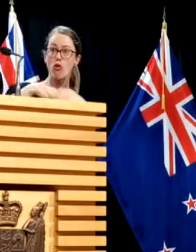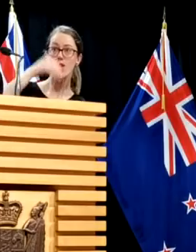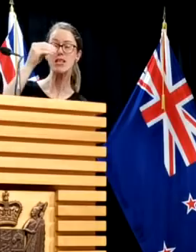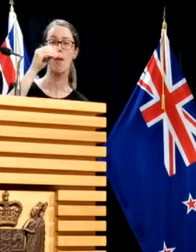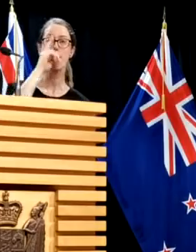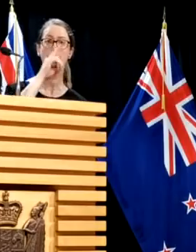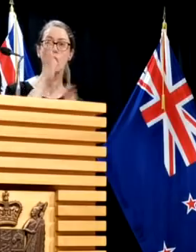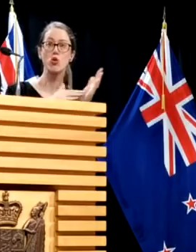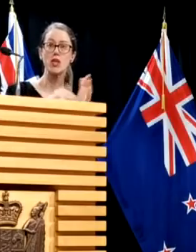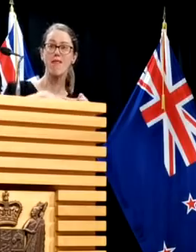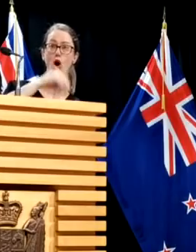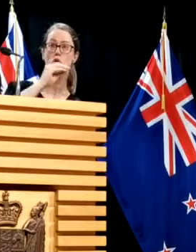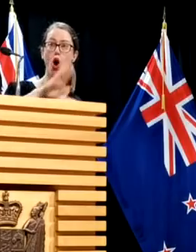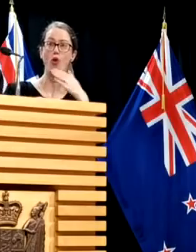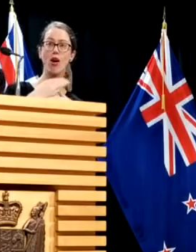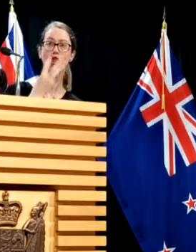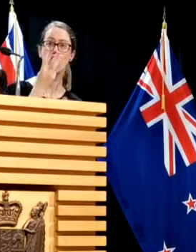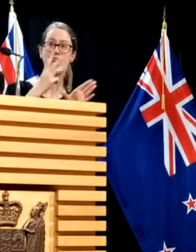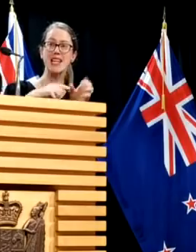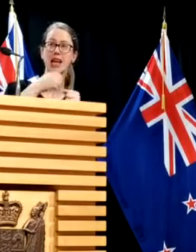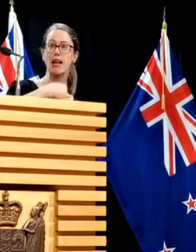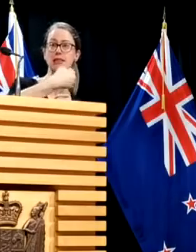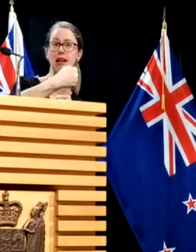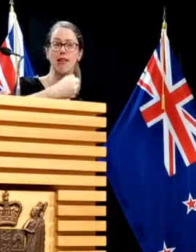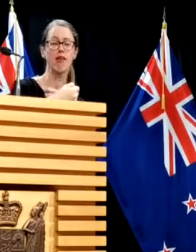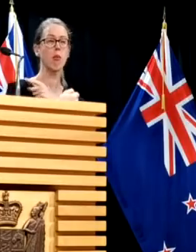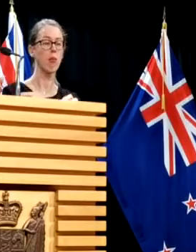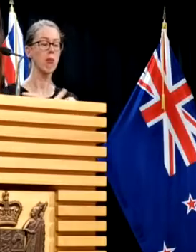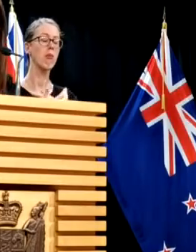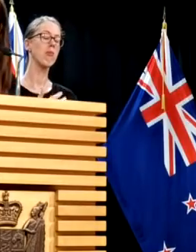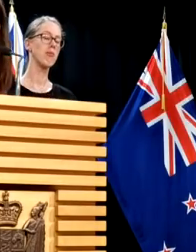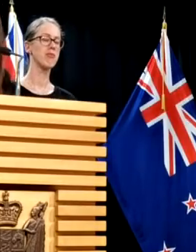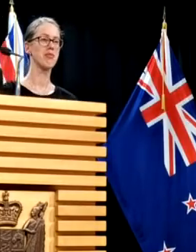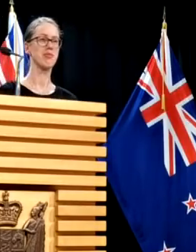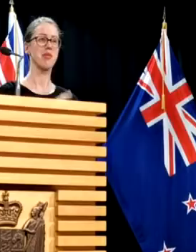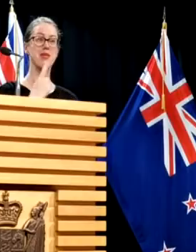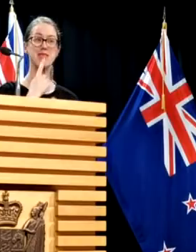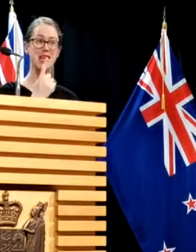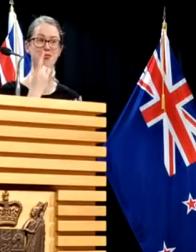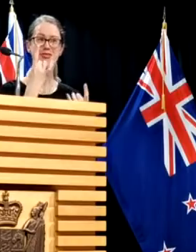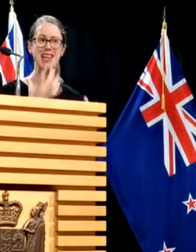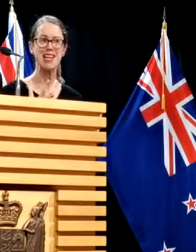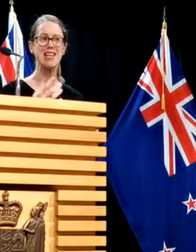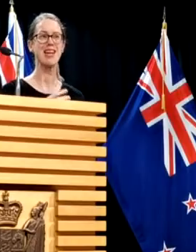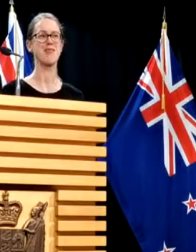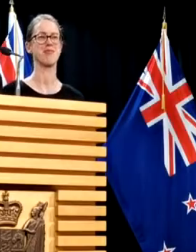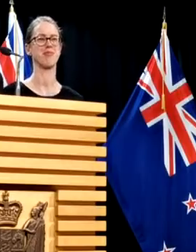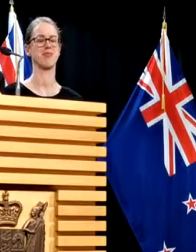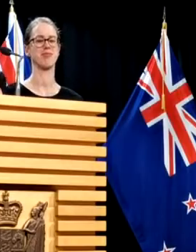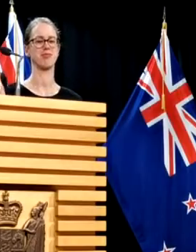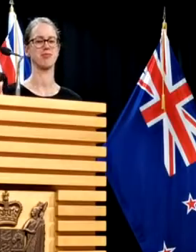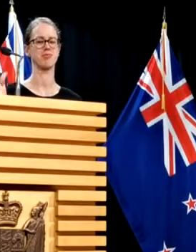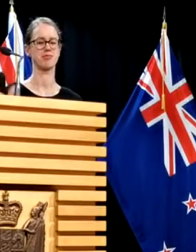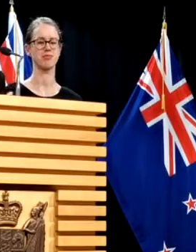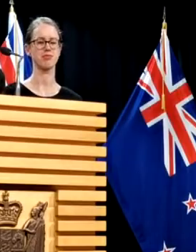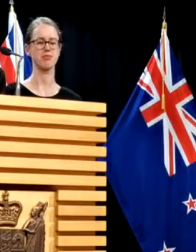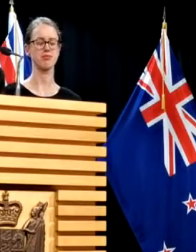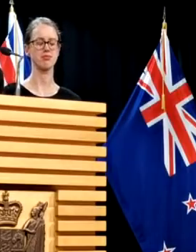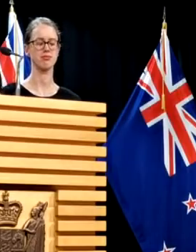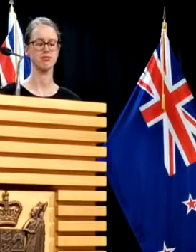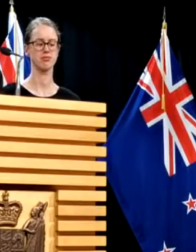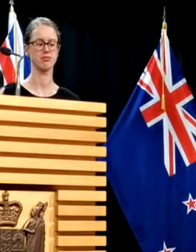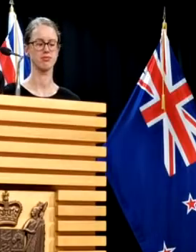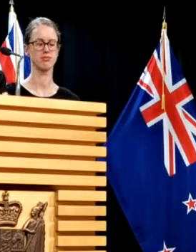You think that's No. Yeah, as I just said, you will have heard me say that actually for, you know,